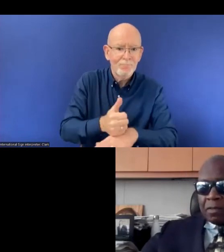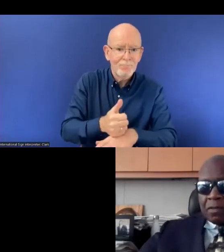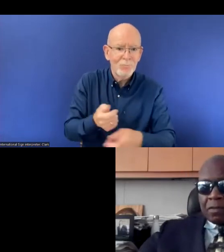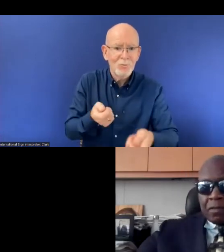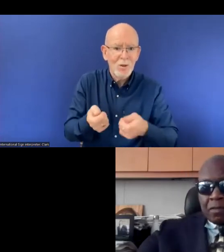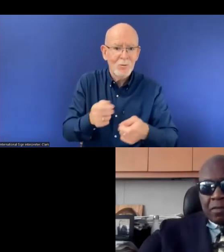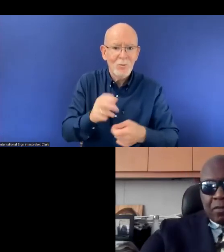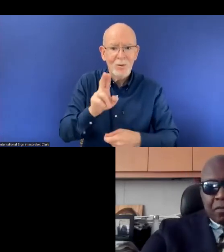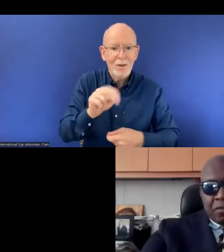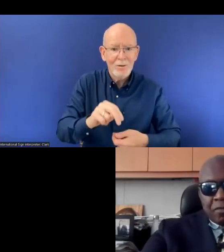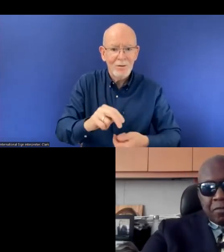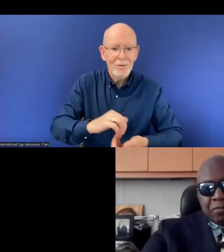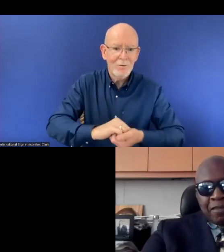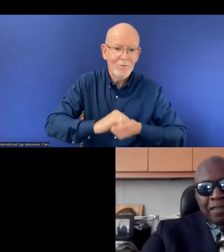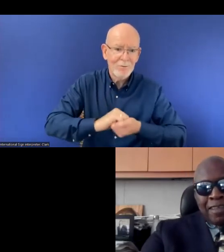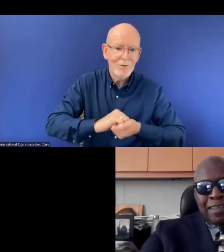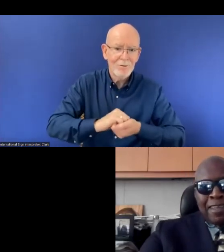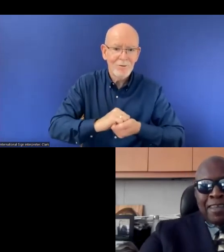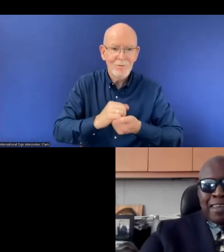are you with us?